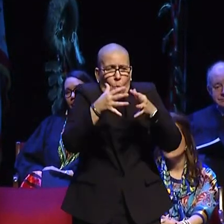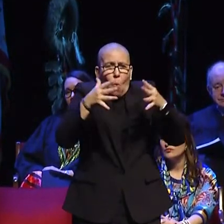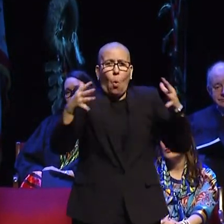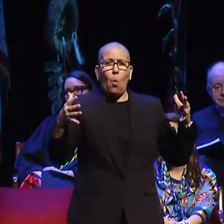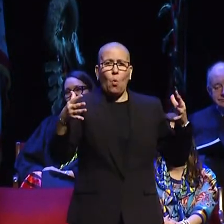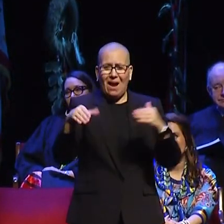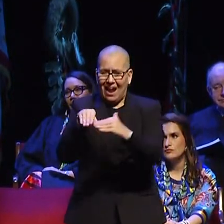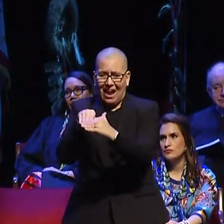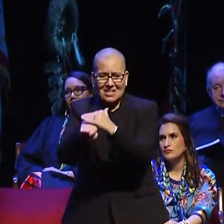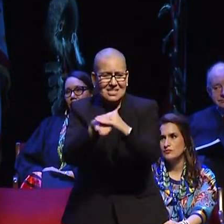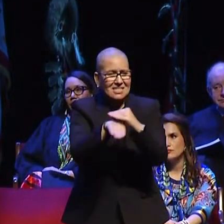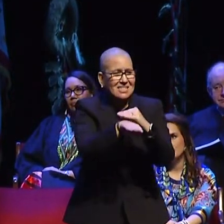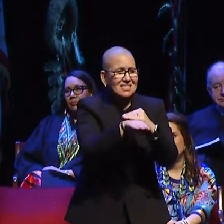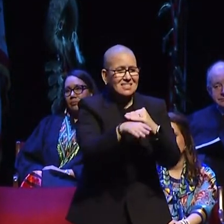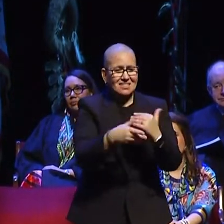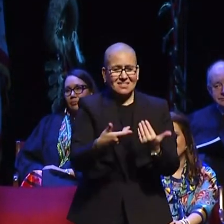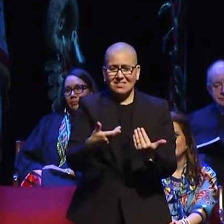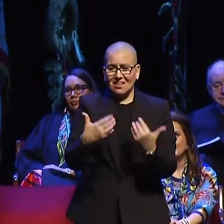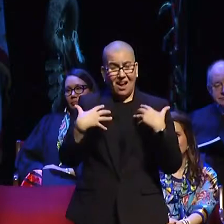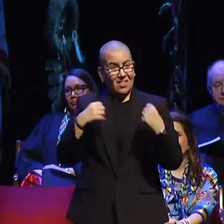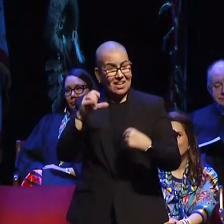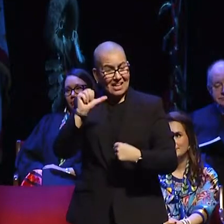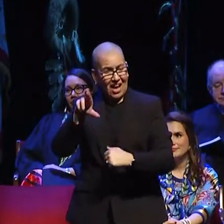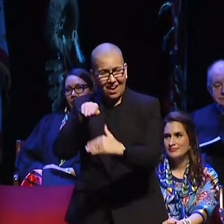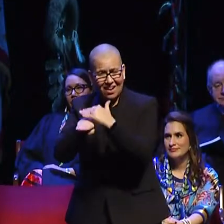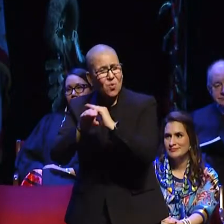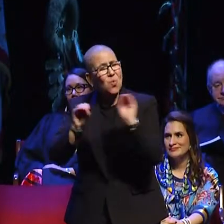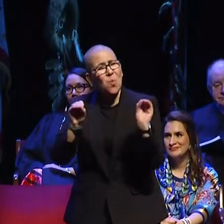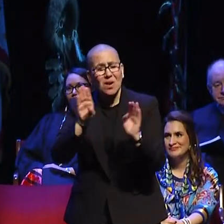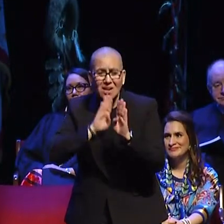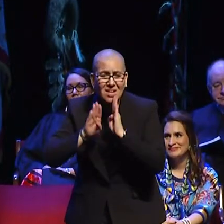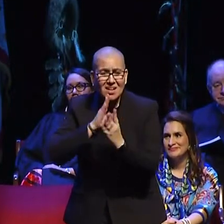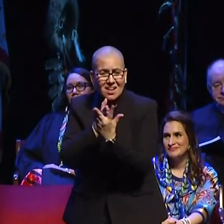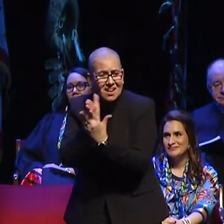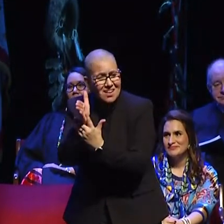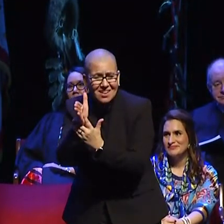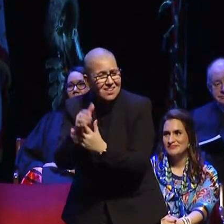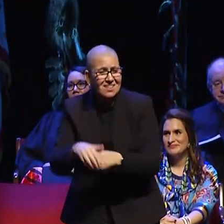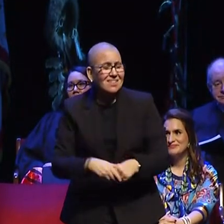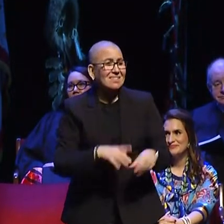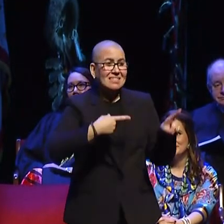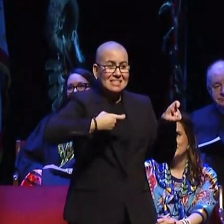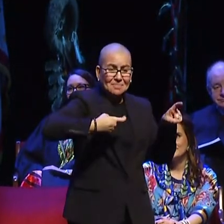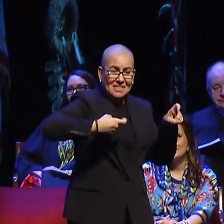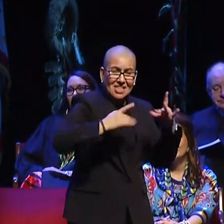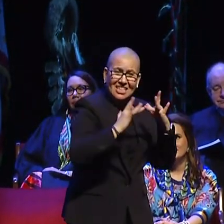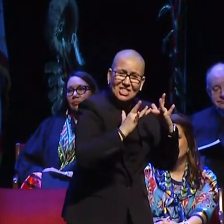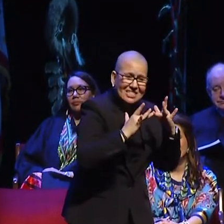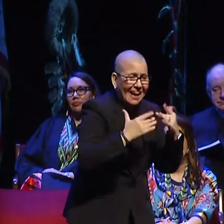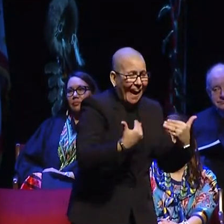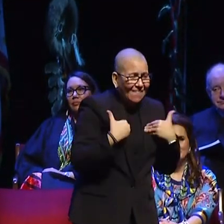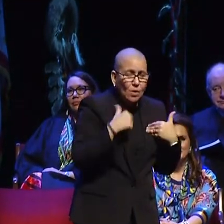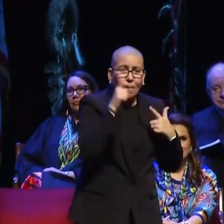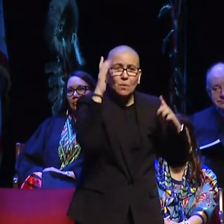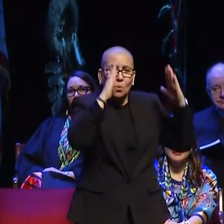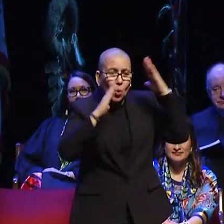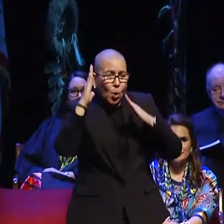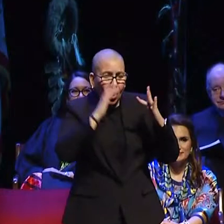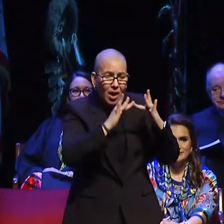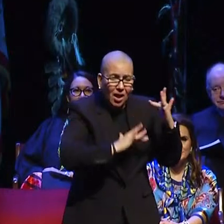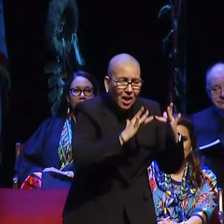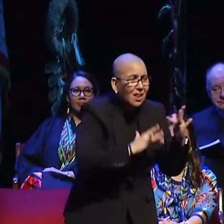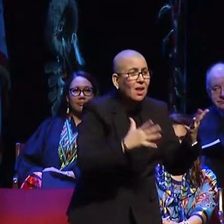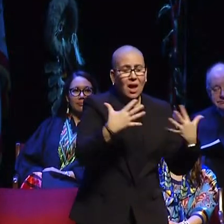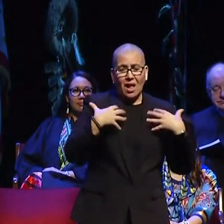to child care, to high-speed internet and educational opportunities. And let's go ahead and finish the work. And I want to point out and thank